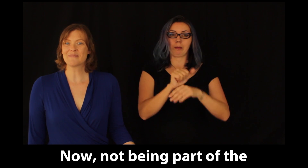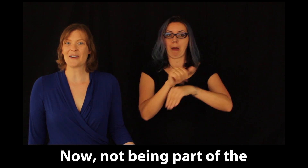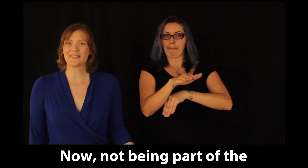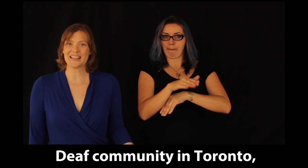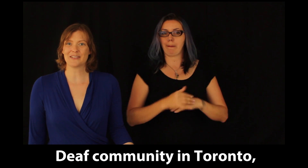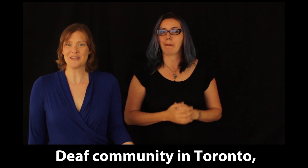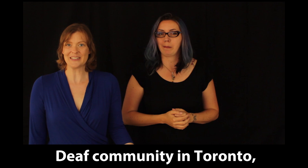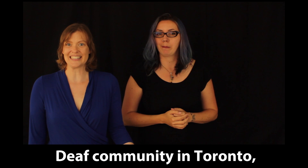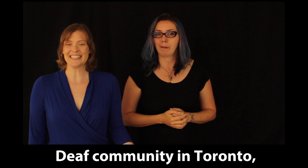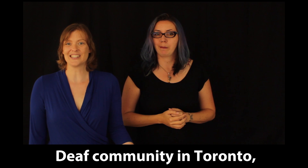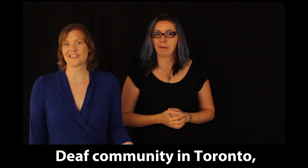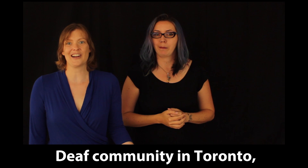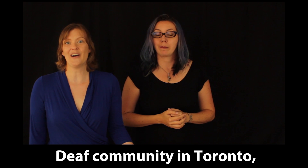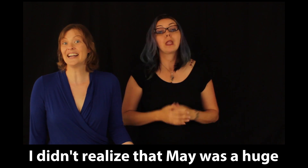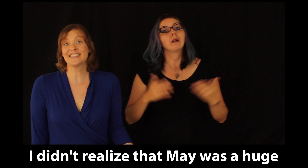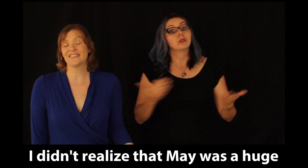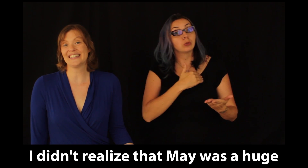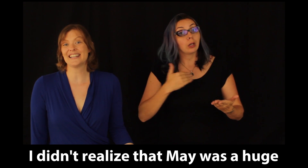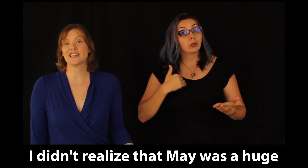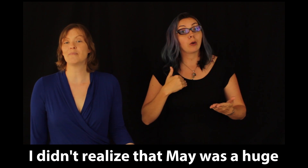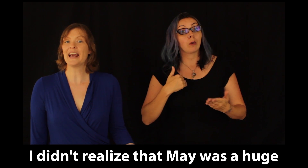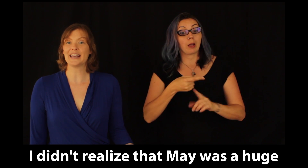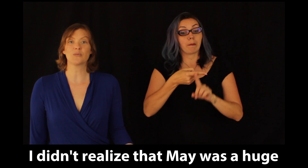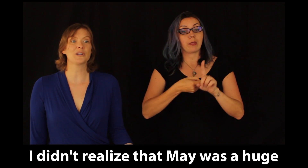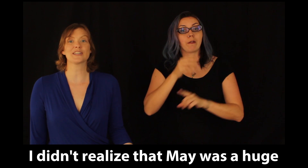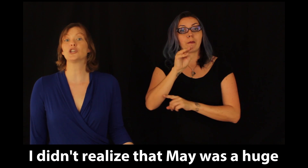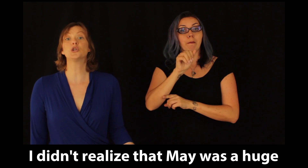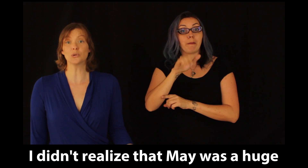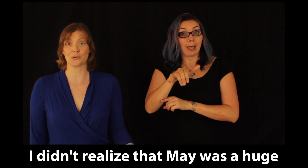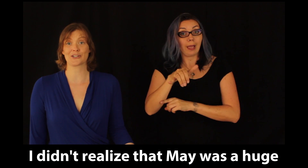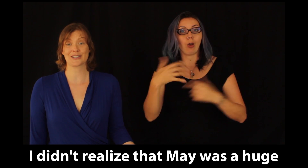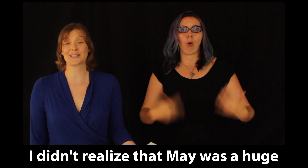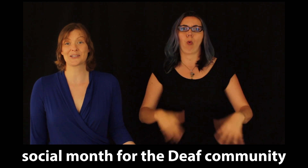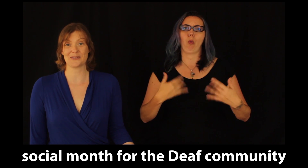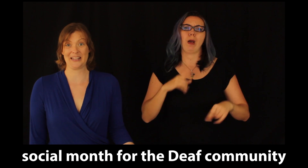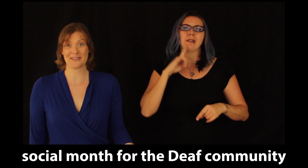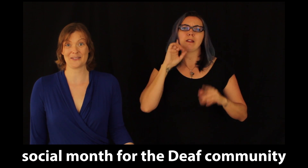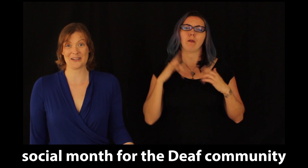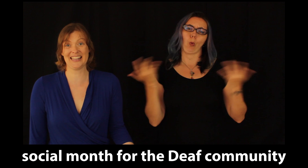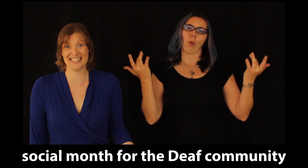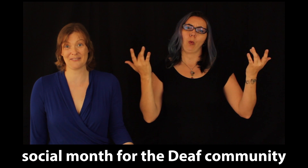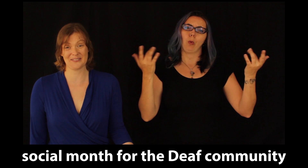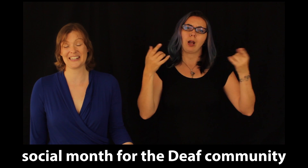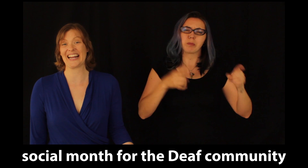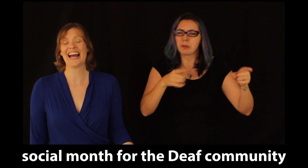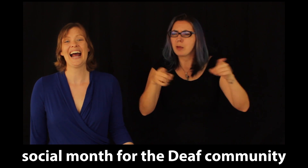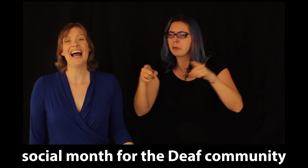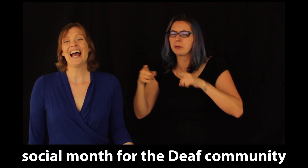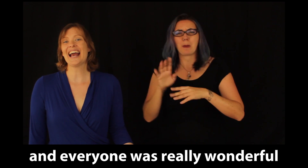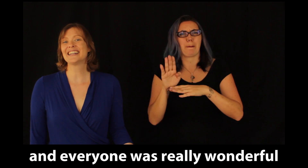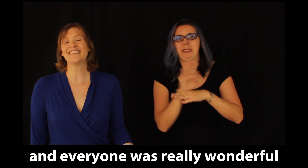not being part of the deaf community in Toronto, I didn't realize that May was a huge social month for the deaf